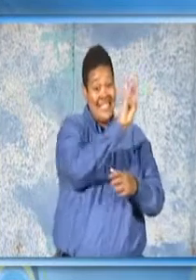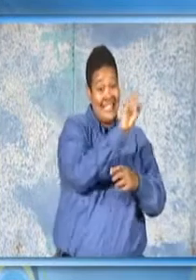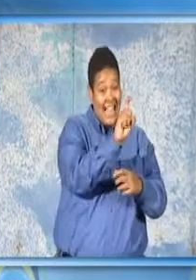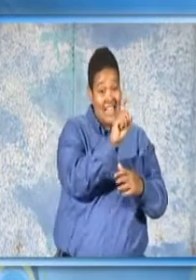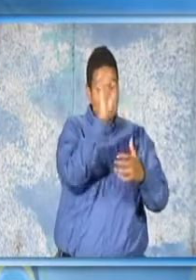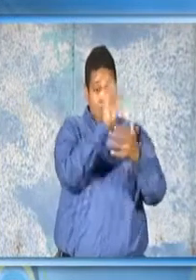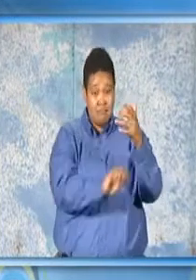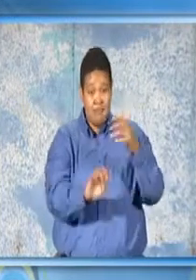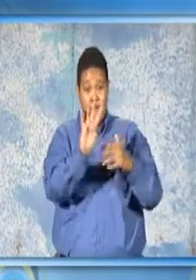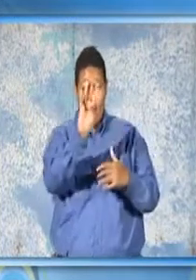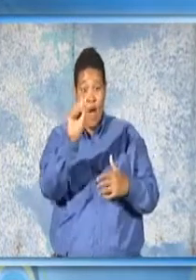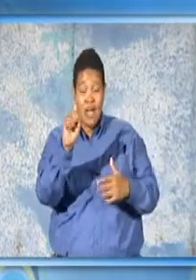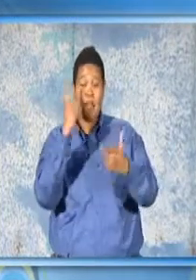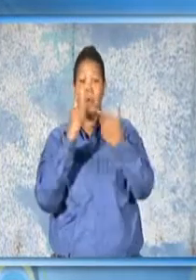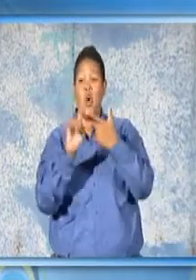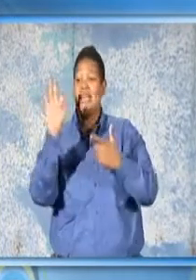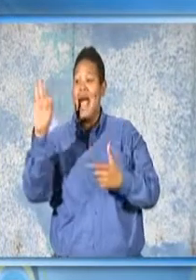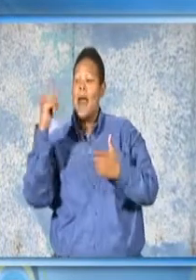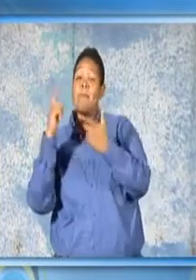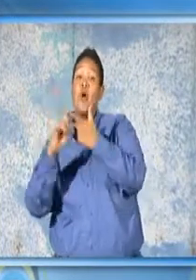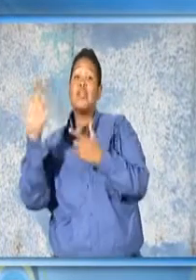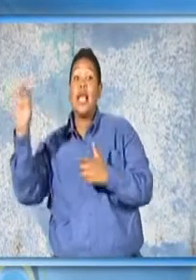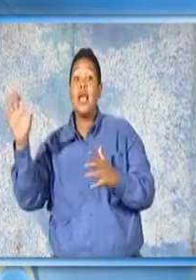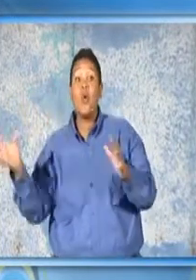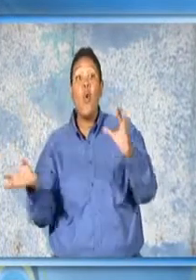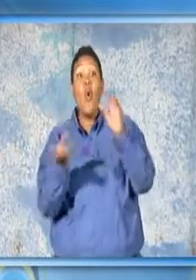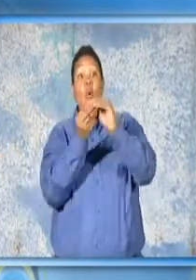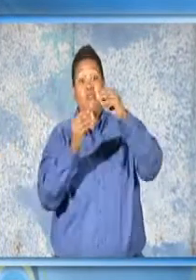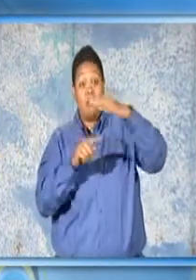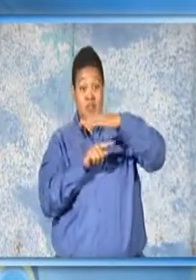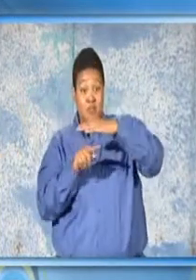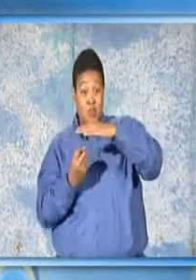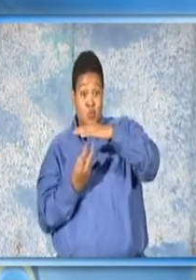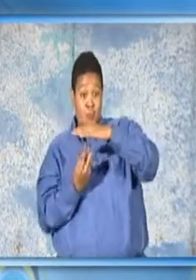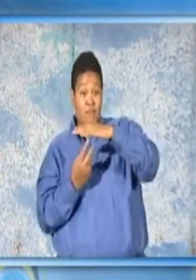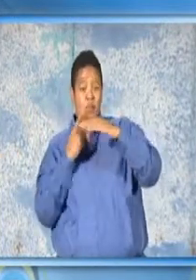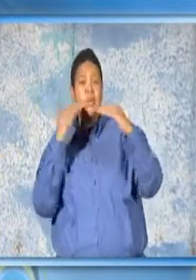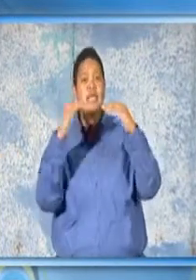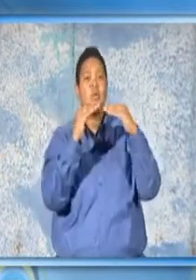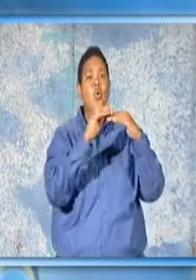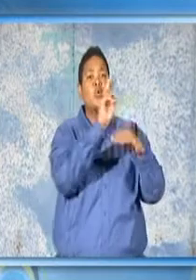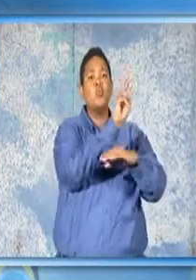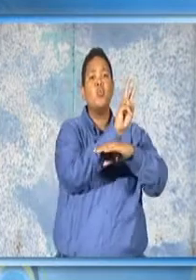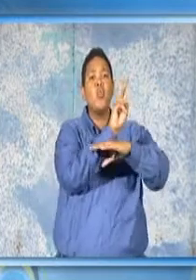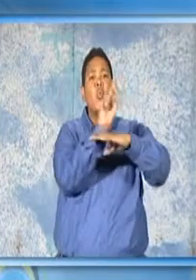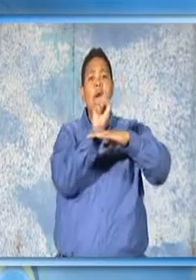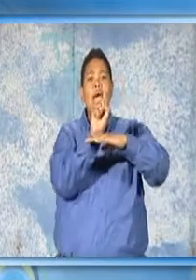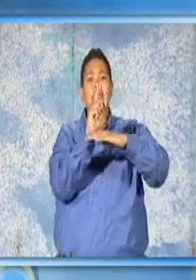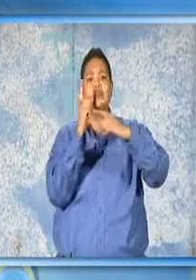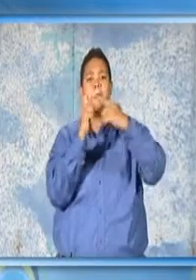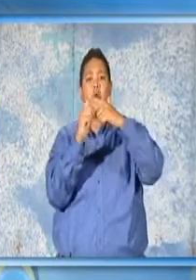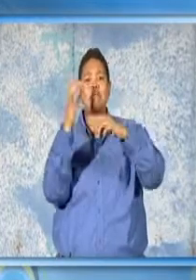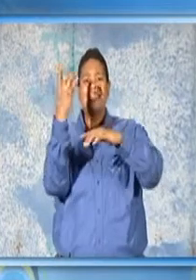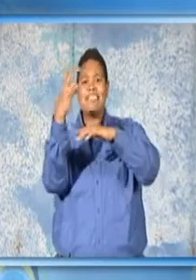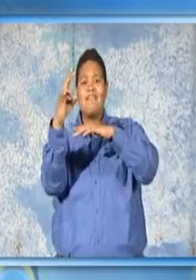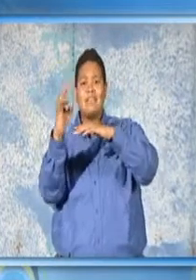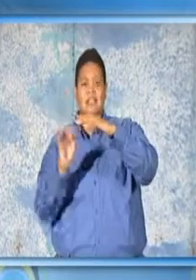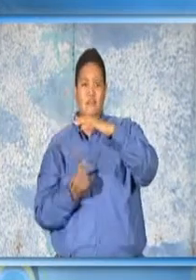4x plus 9 plus 8 all over 12 would be equal to 2x plus 17 over